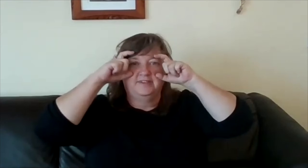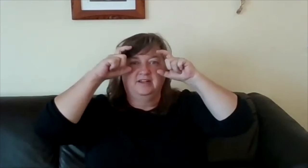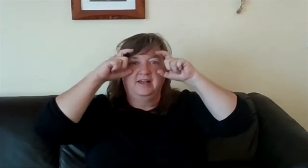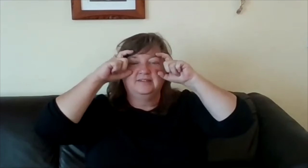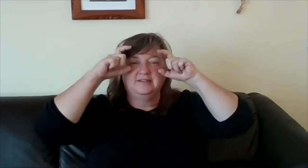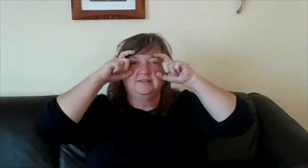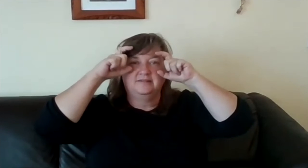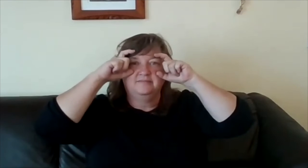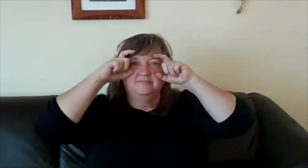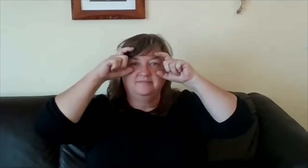Sunglasses.